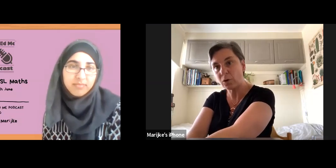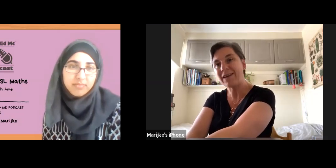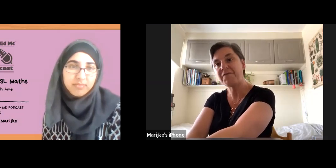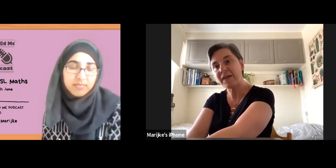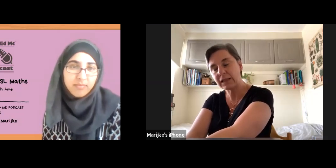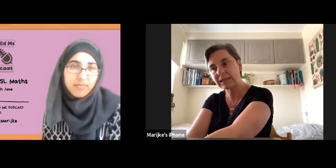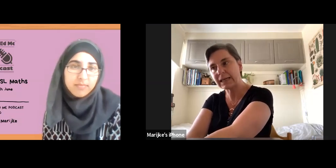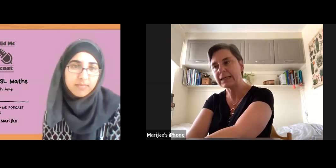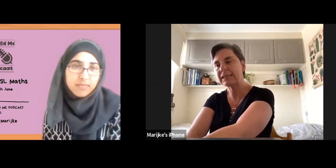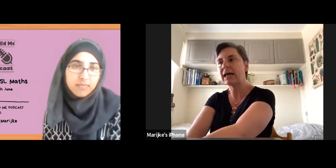I felt is that